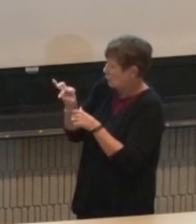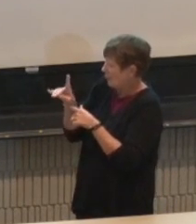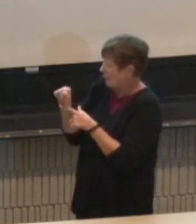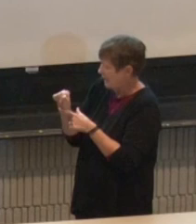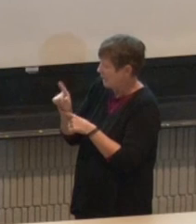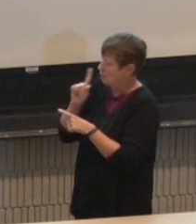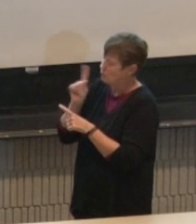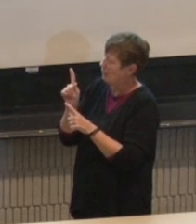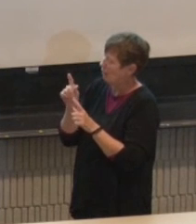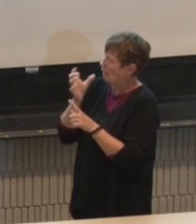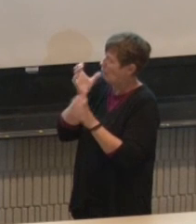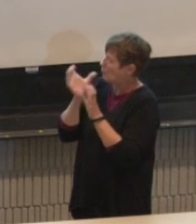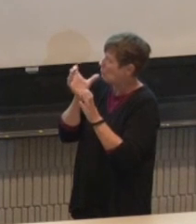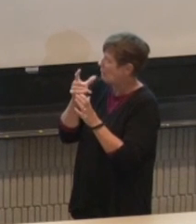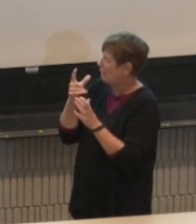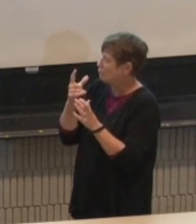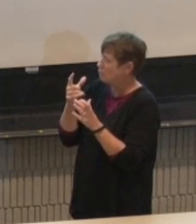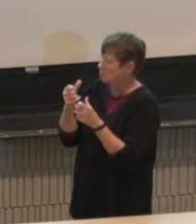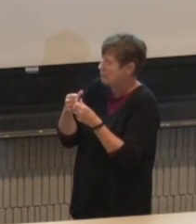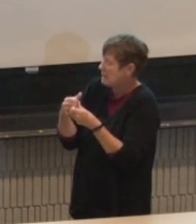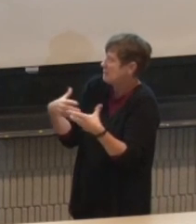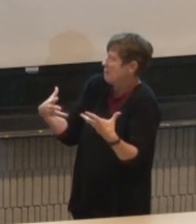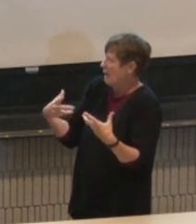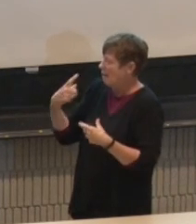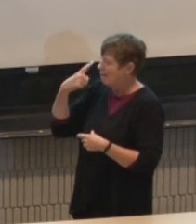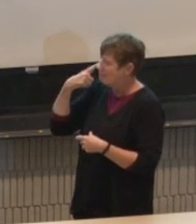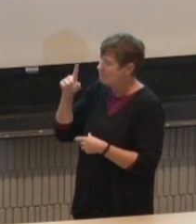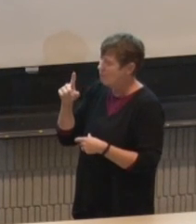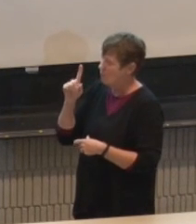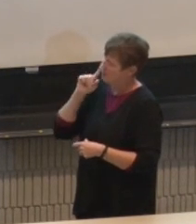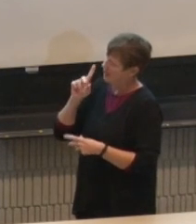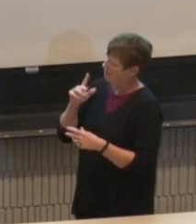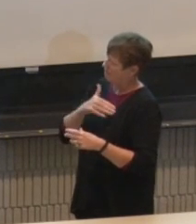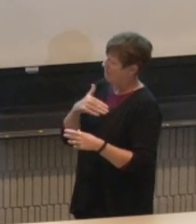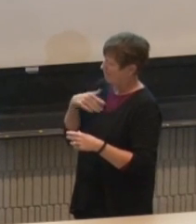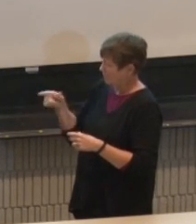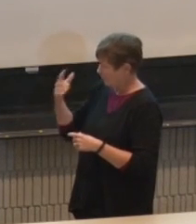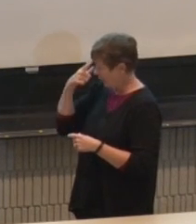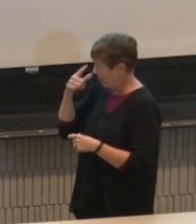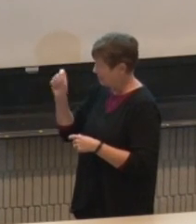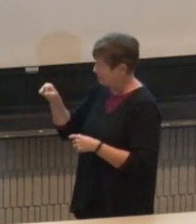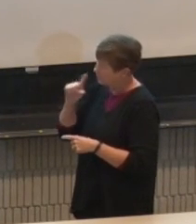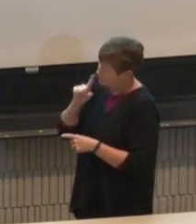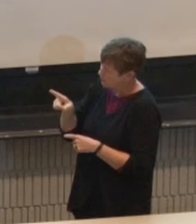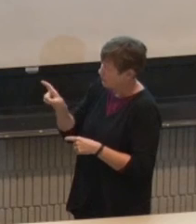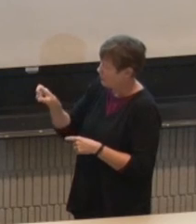and community for members of the deaf community. What's your response to that?